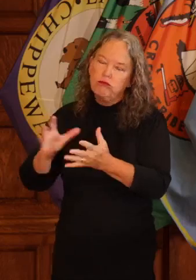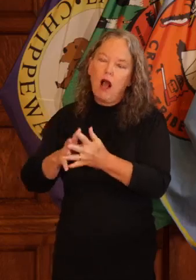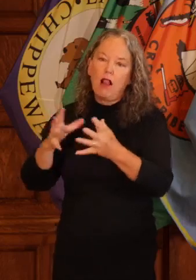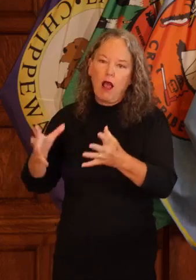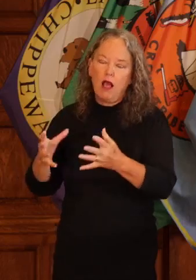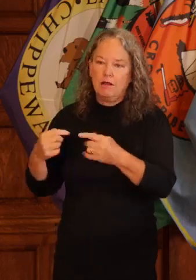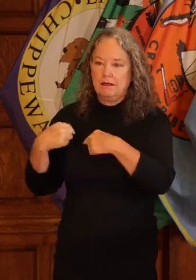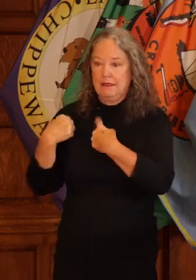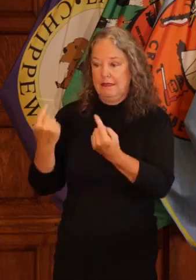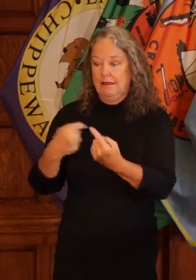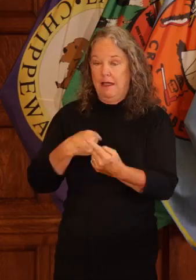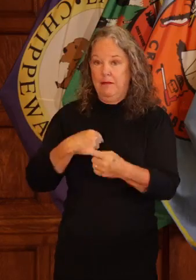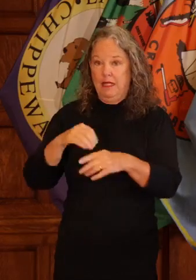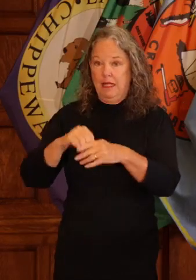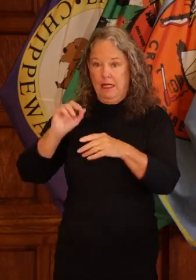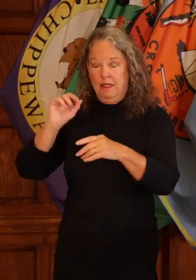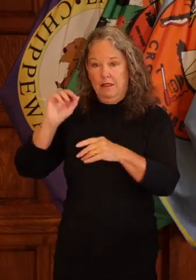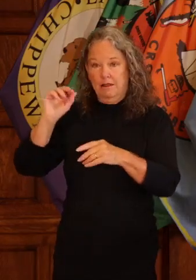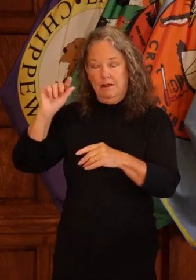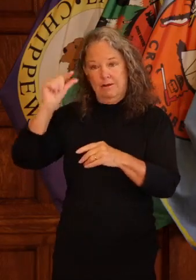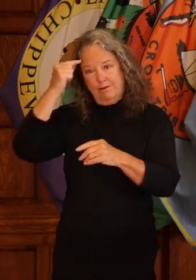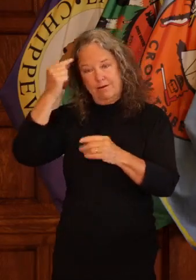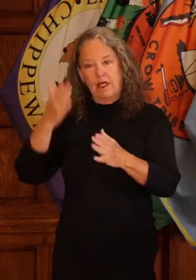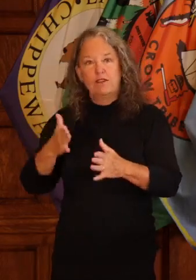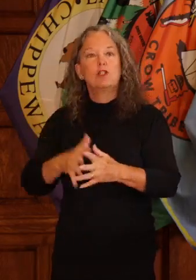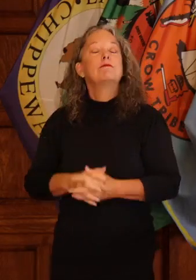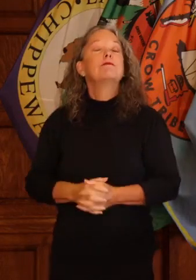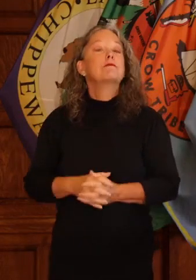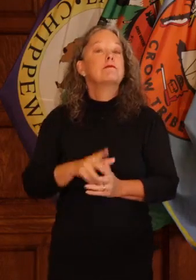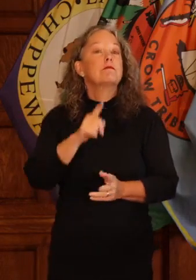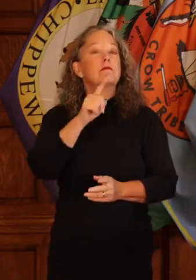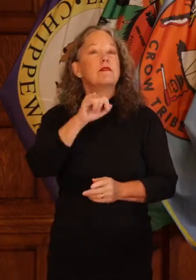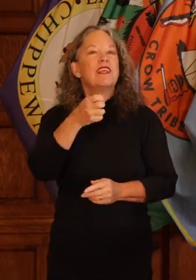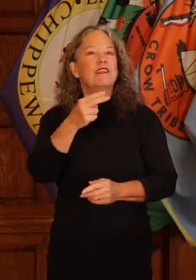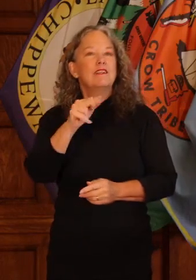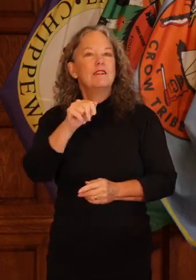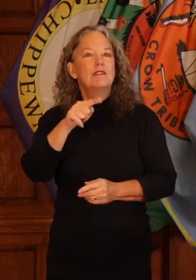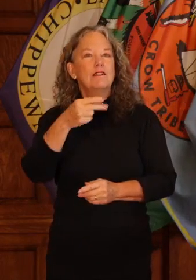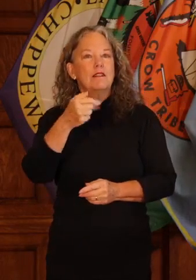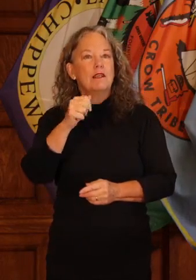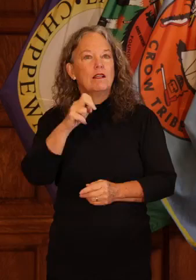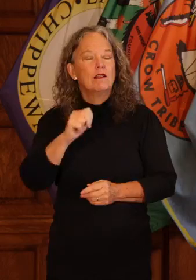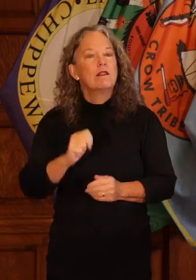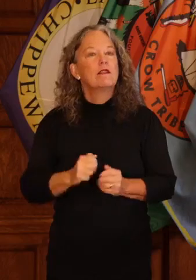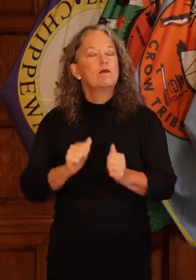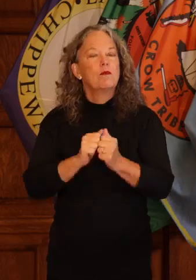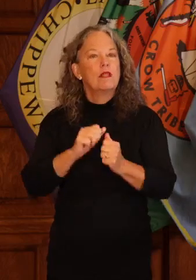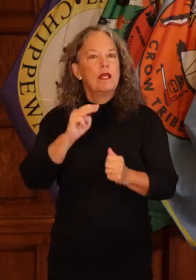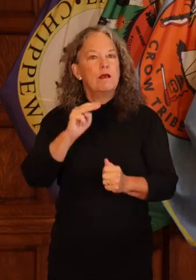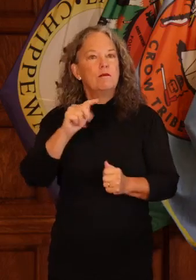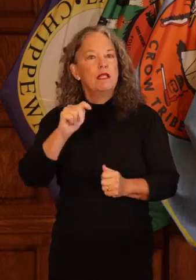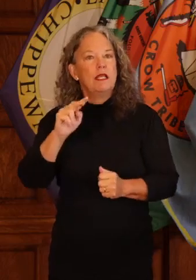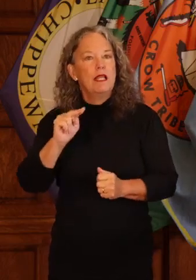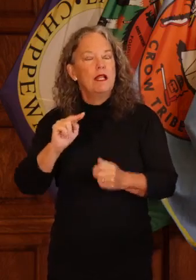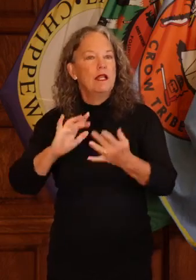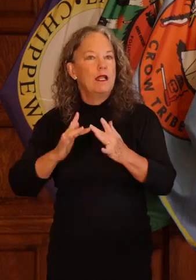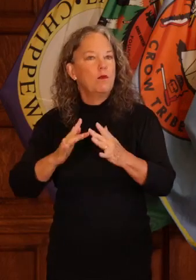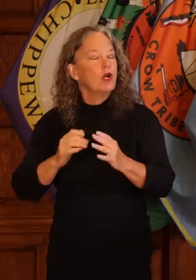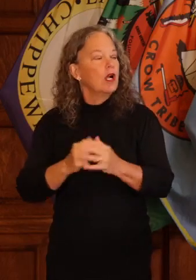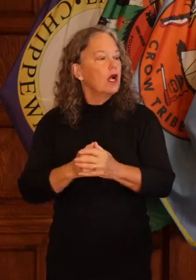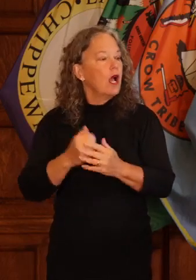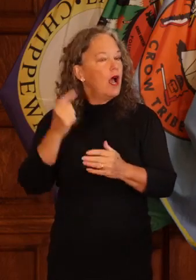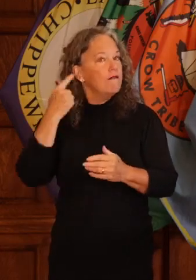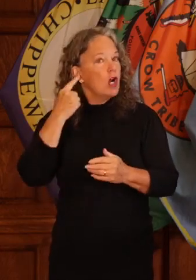in office. Yes, Jonathan. Jonathan Ambarian from the Montana Television Network. I've heard some of